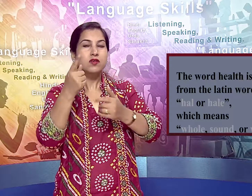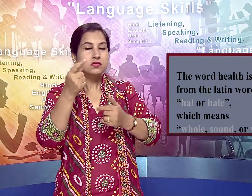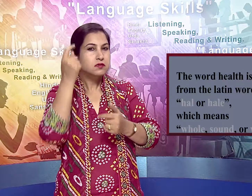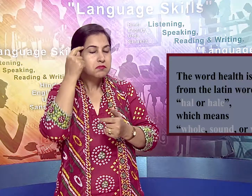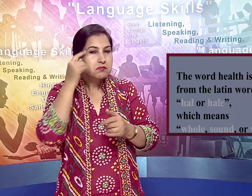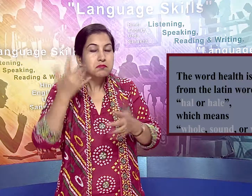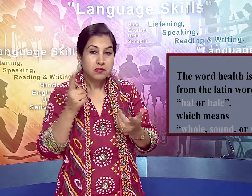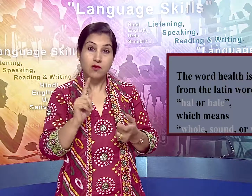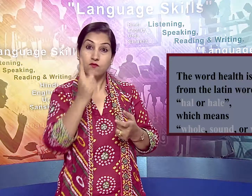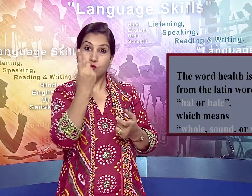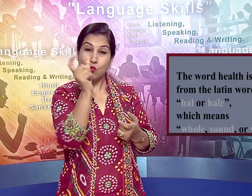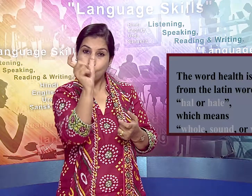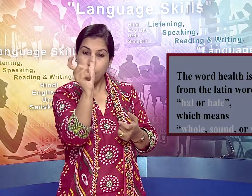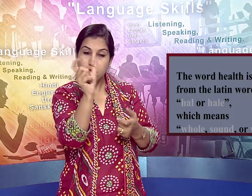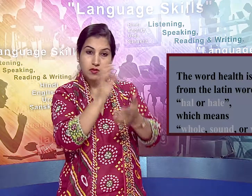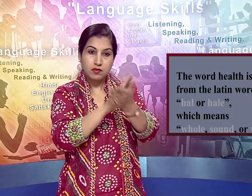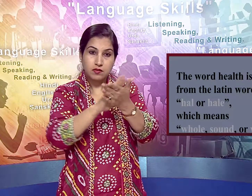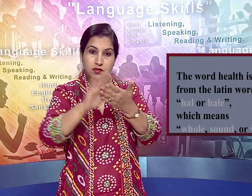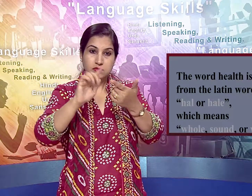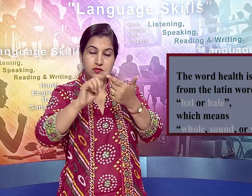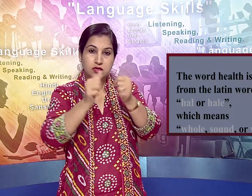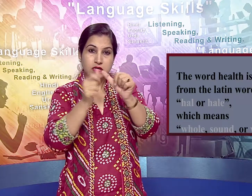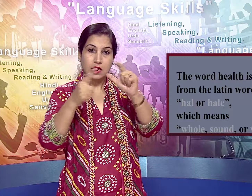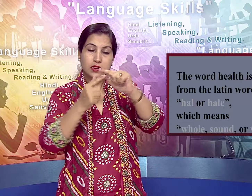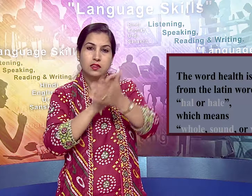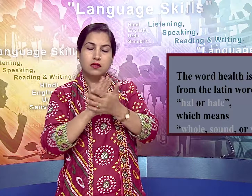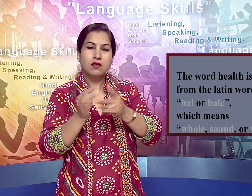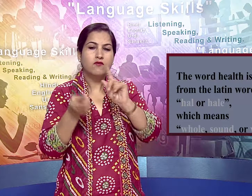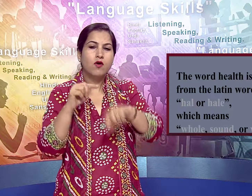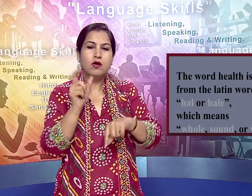The word health is derived from the Latin word